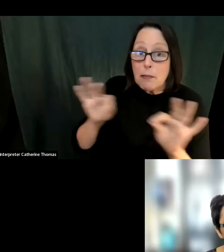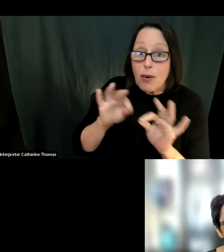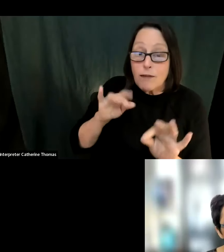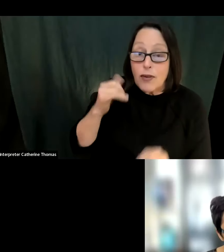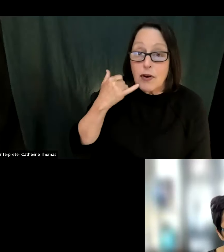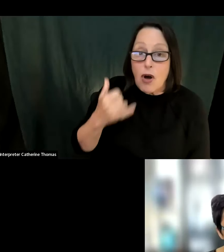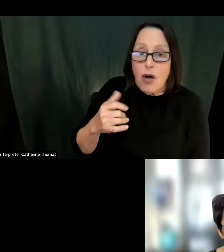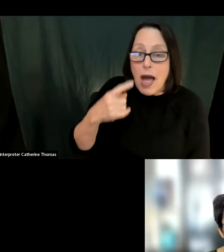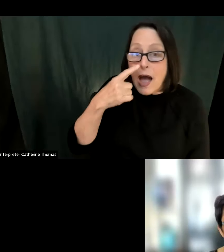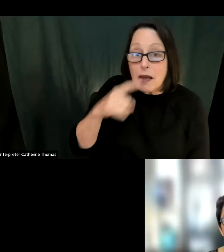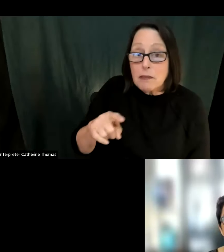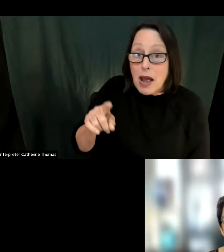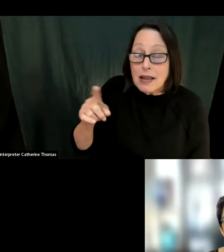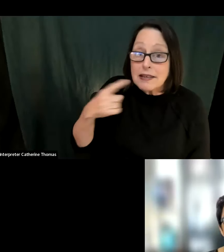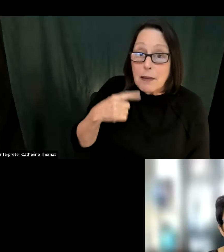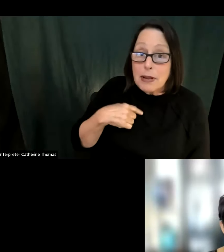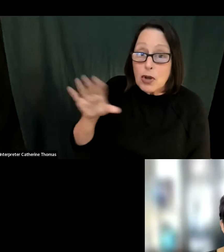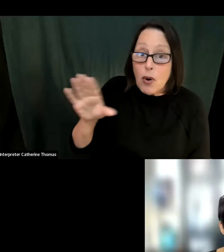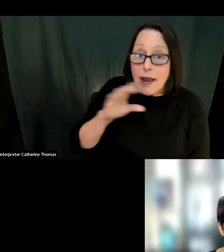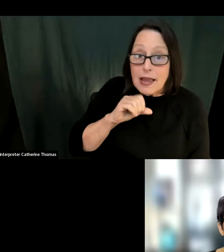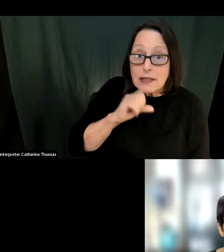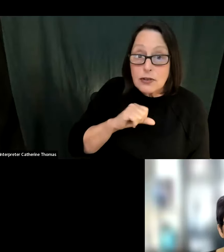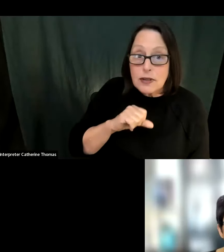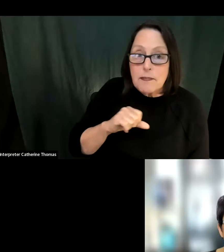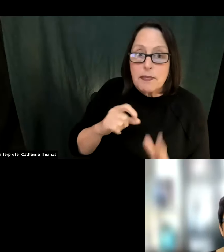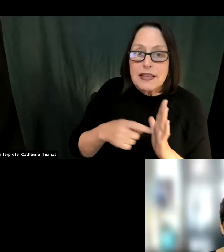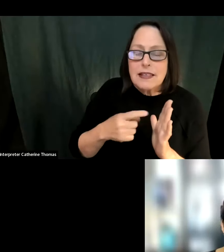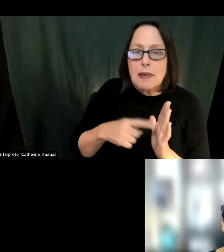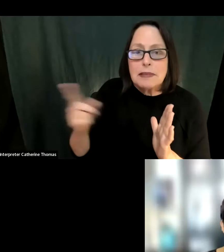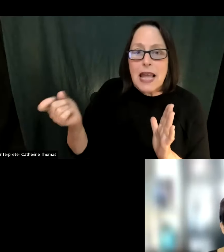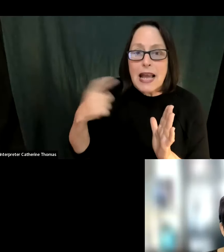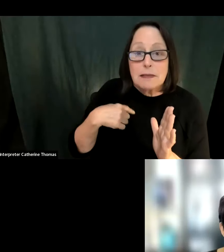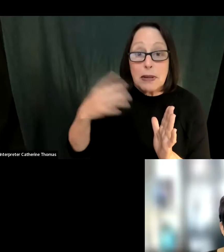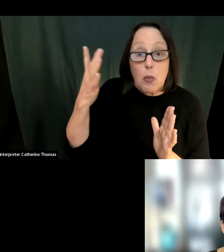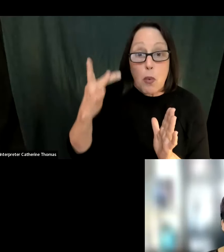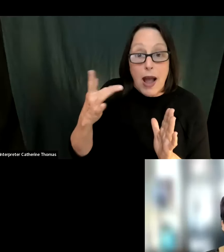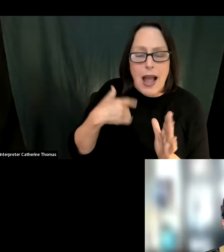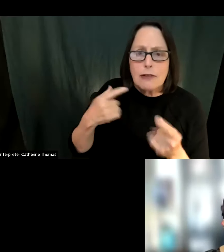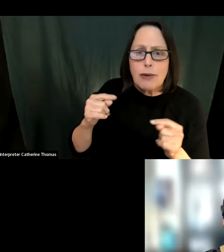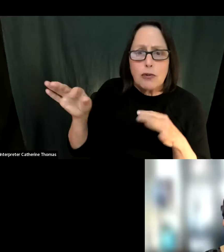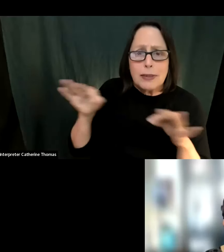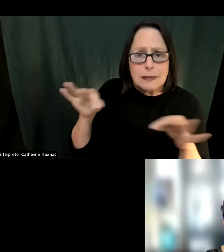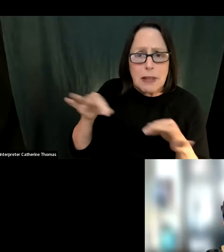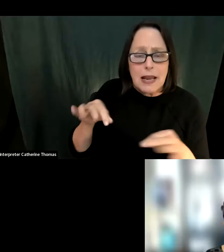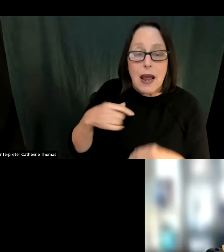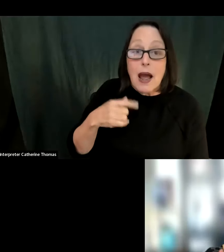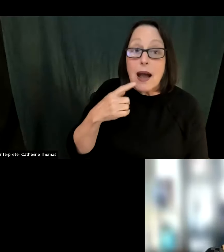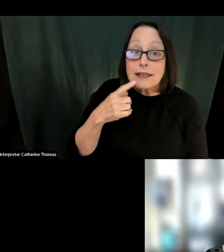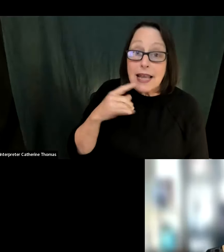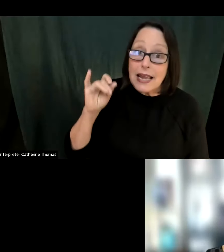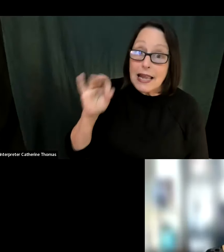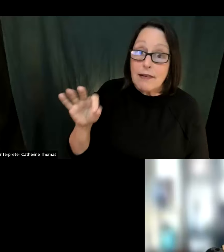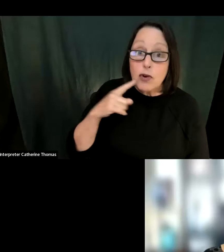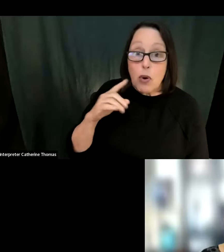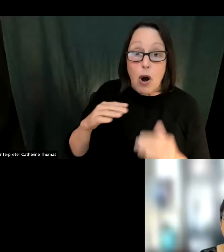mind sharing your age with me? And sometimes when they ask why, I do try to explain. I say to them, if you are